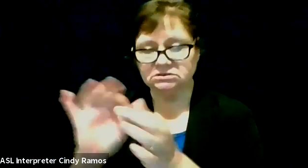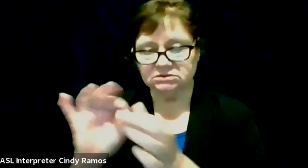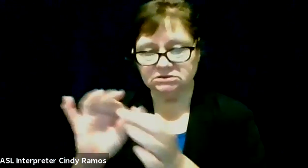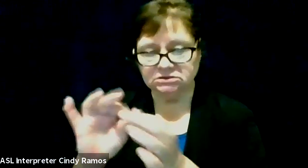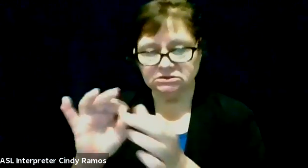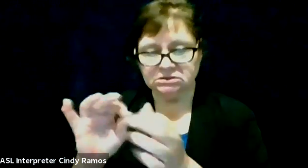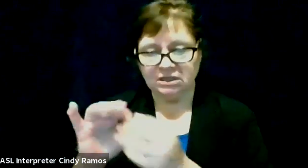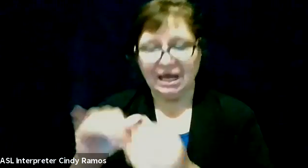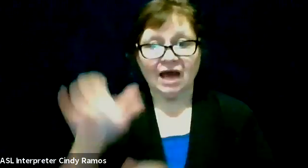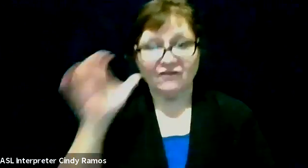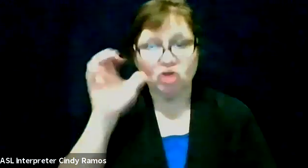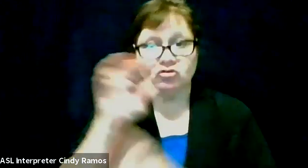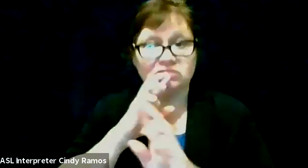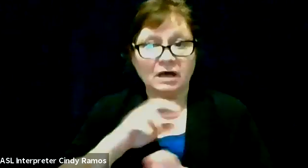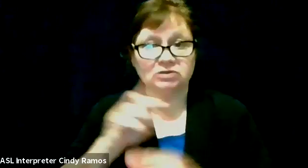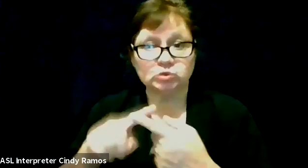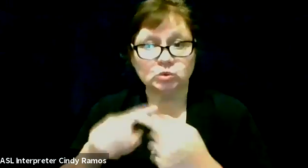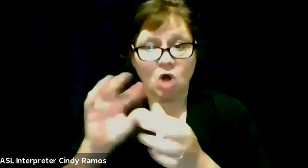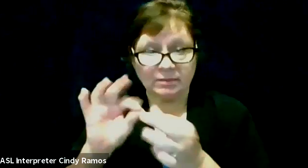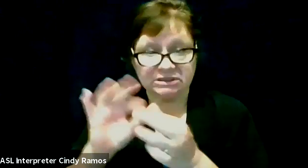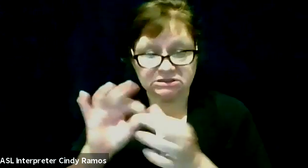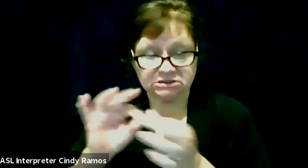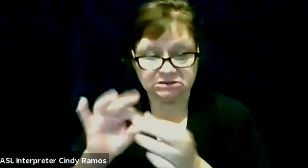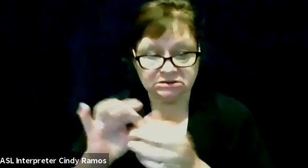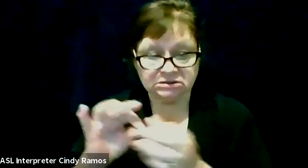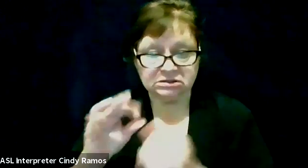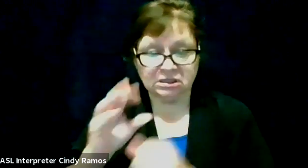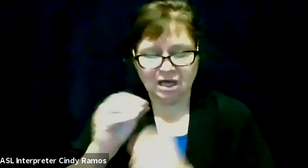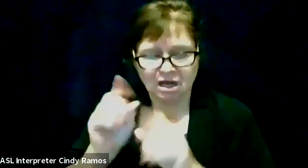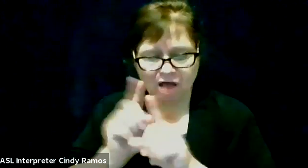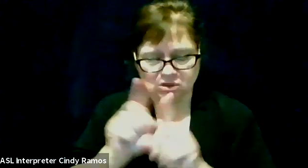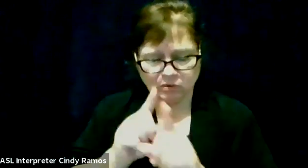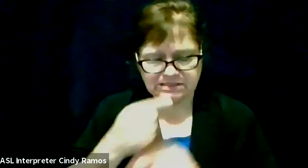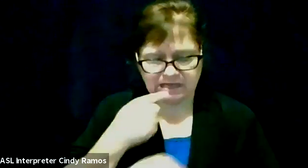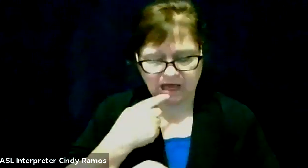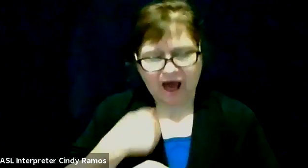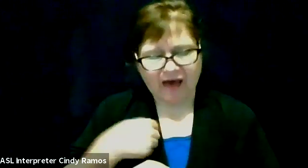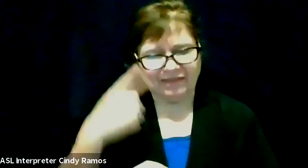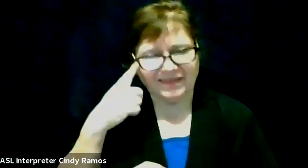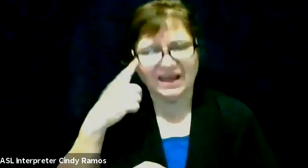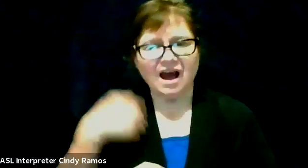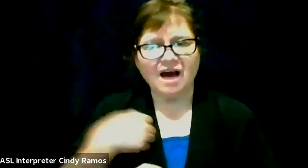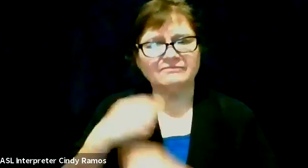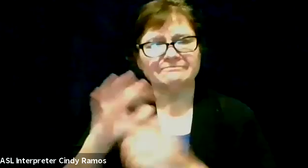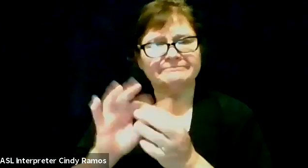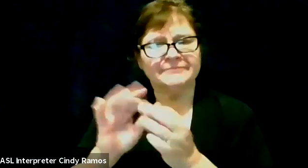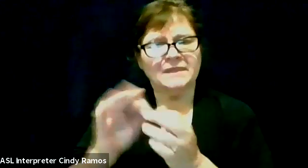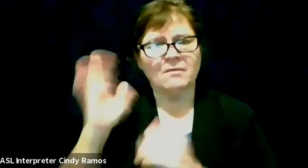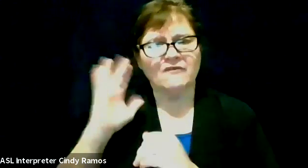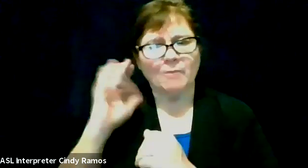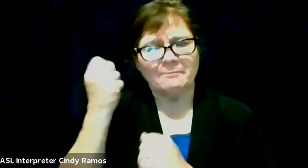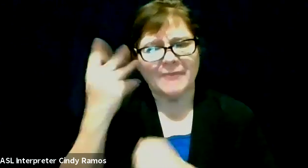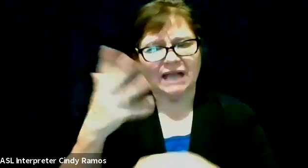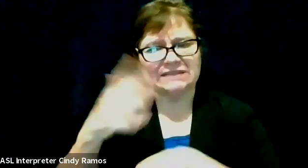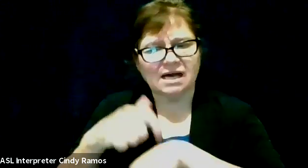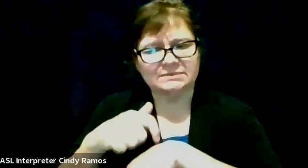to those comments. And I will also say that I think I've said this before many times. I